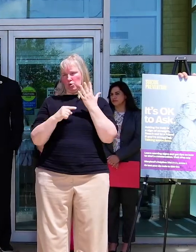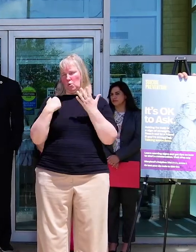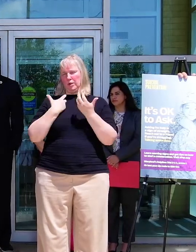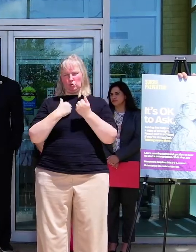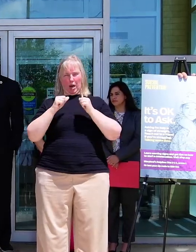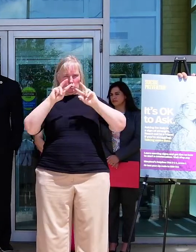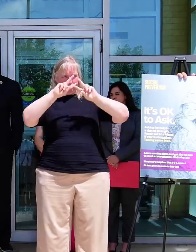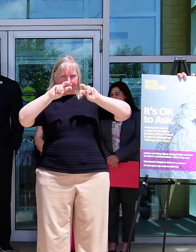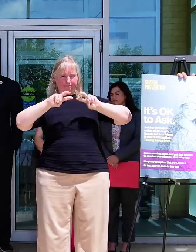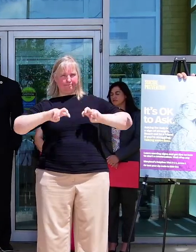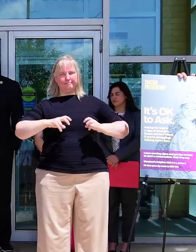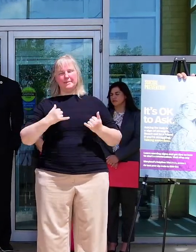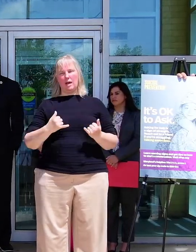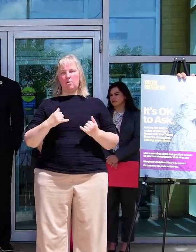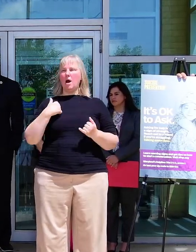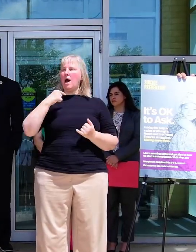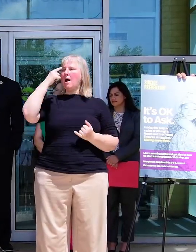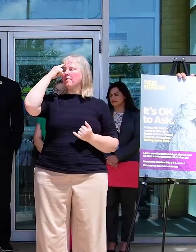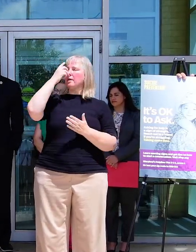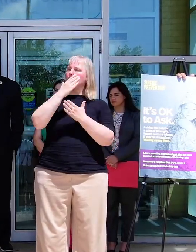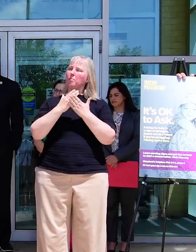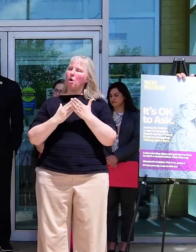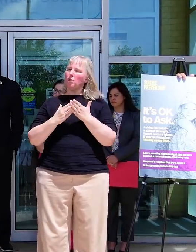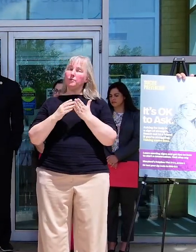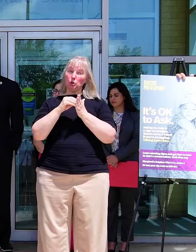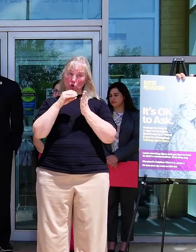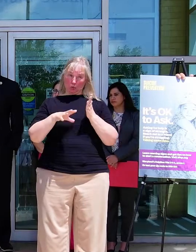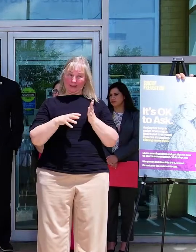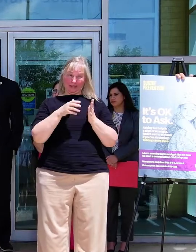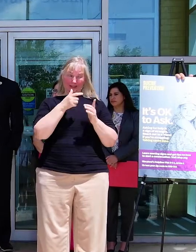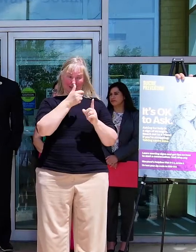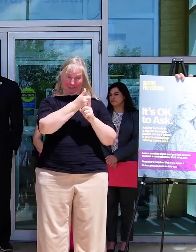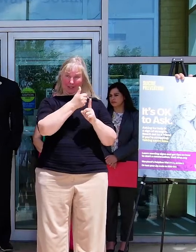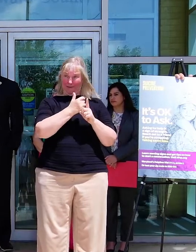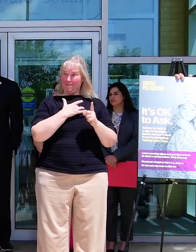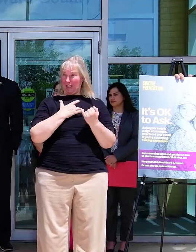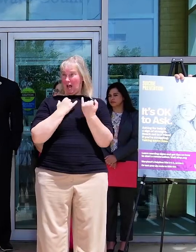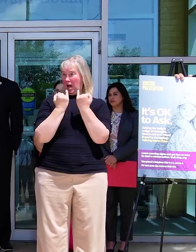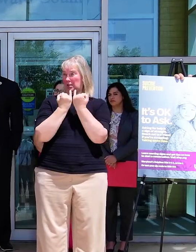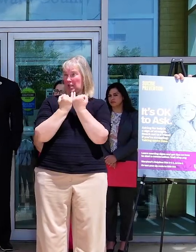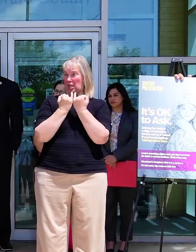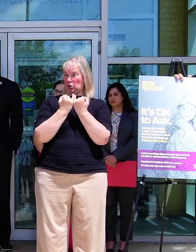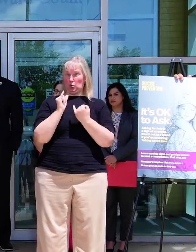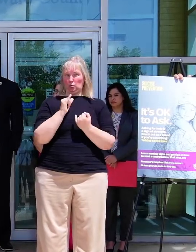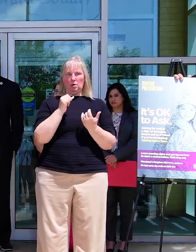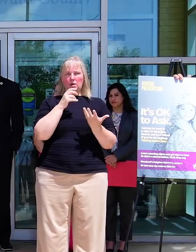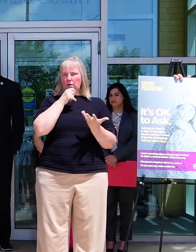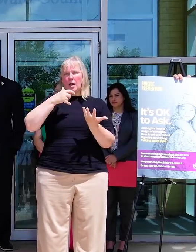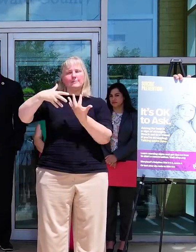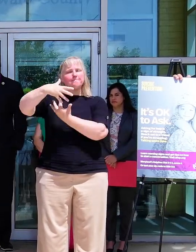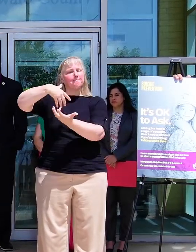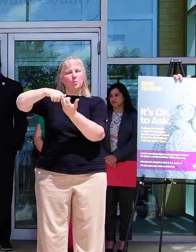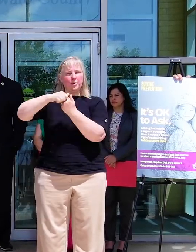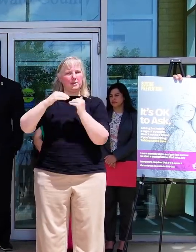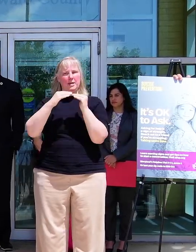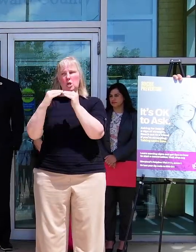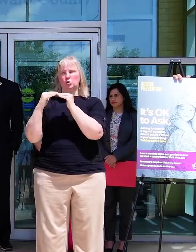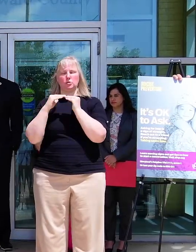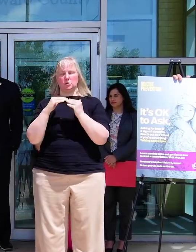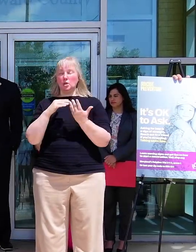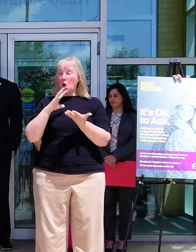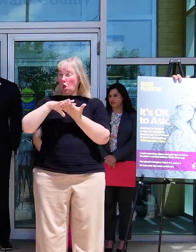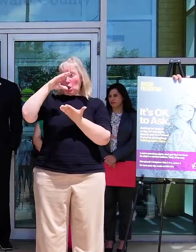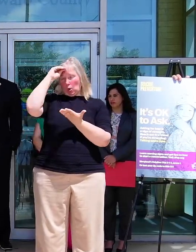to sort out. I think part of students felt isolated too, right? They weren't with their peers. The learning,